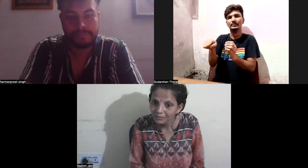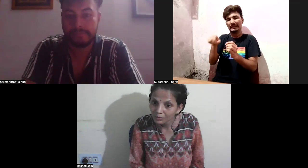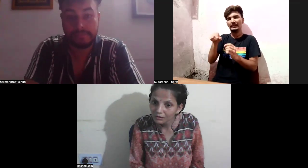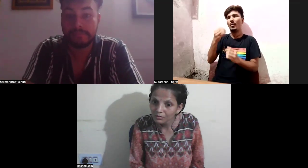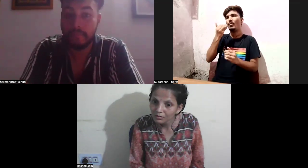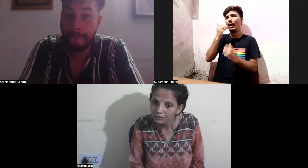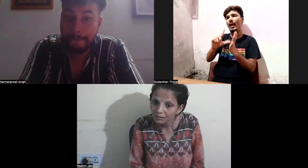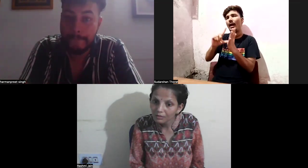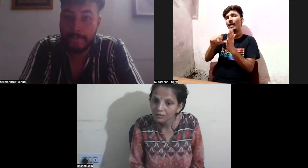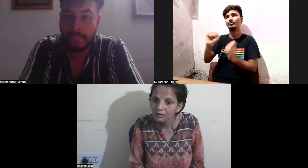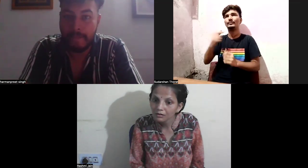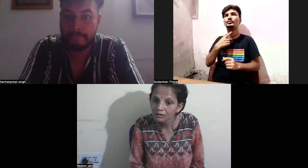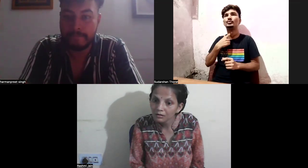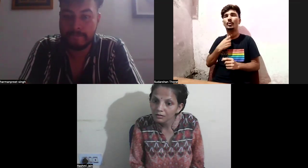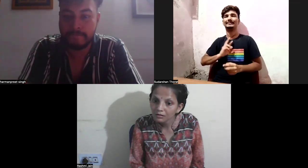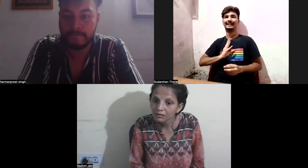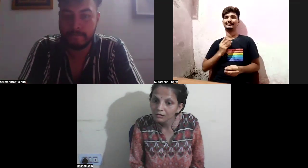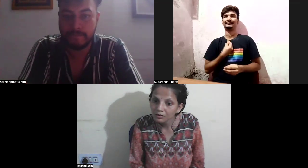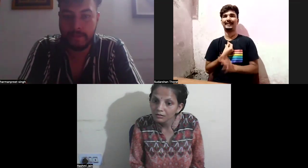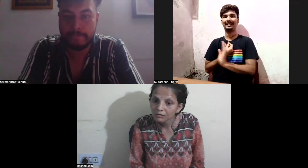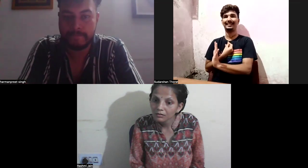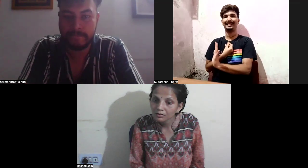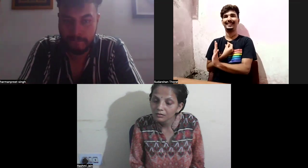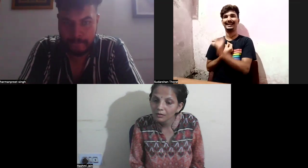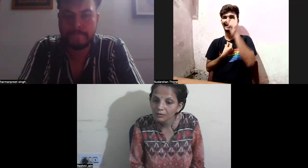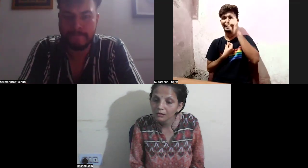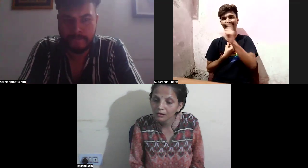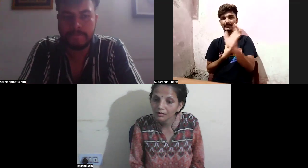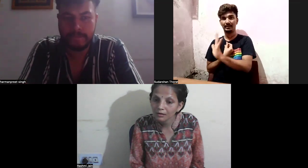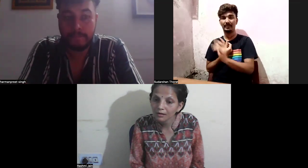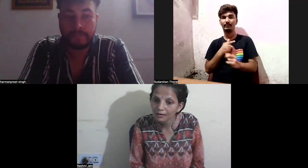might have the facial hair, then I mean it's a natural thing.